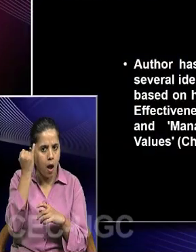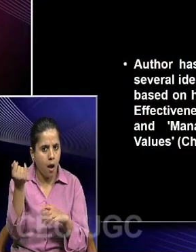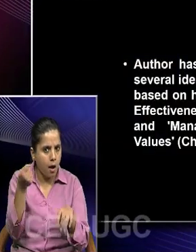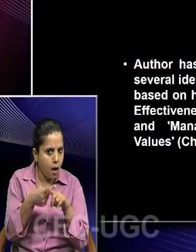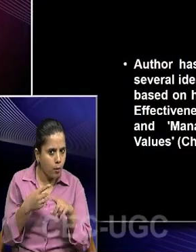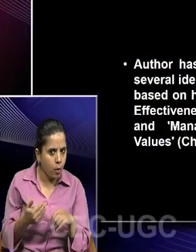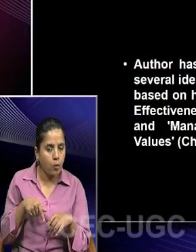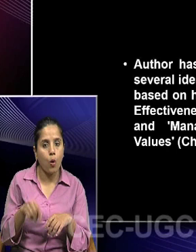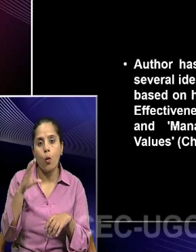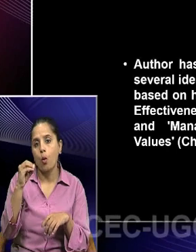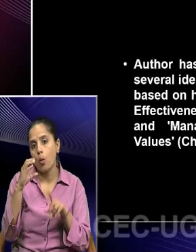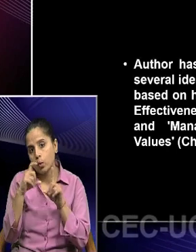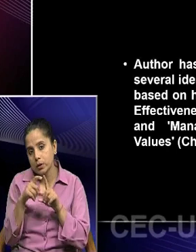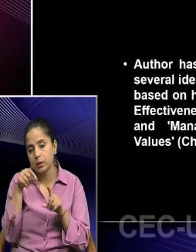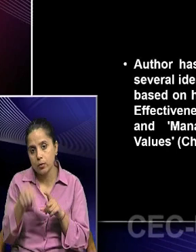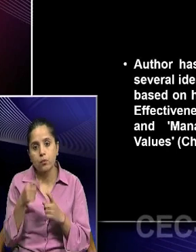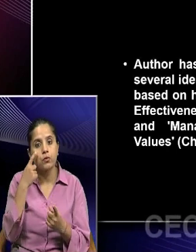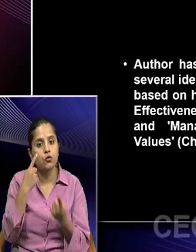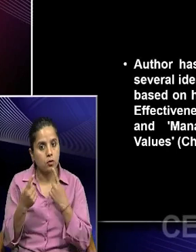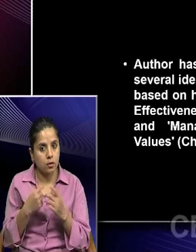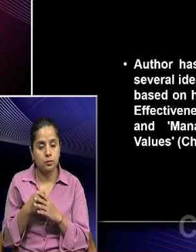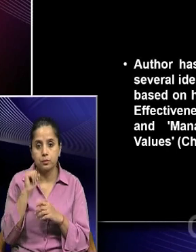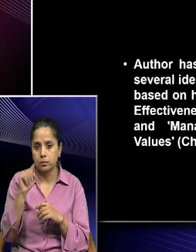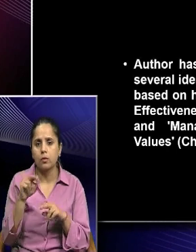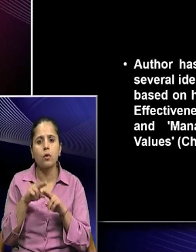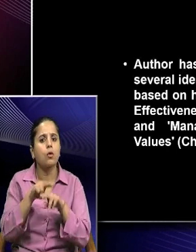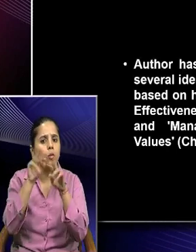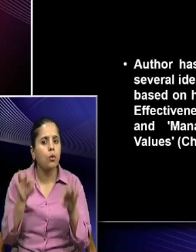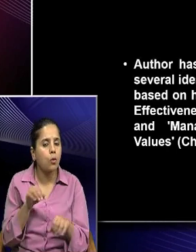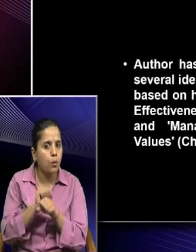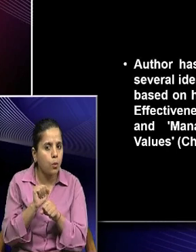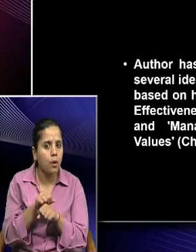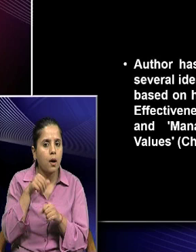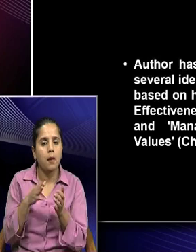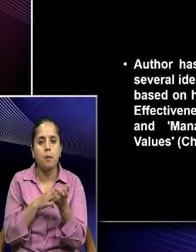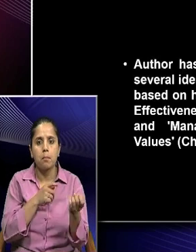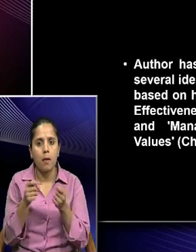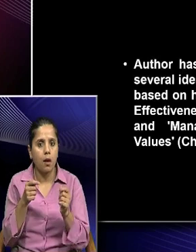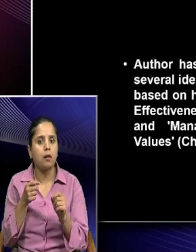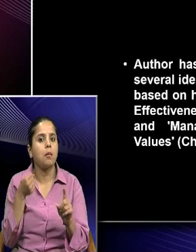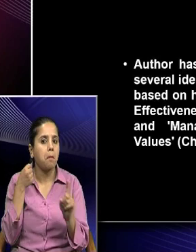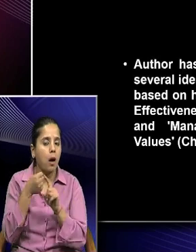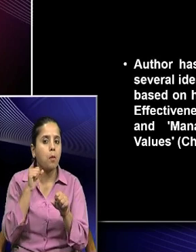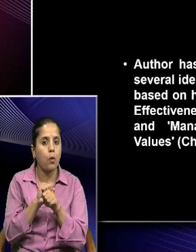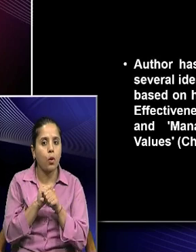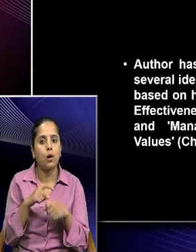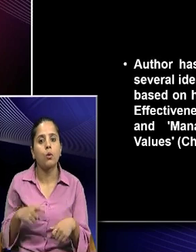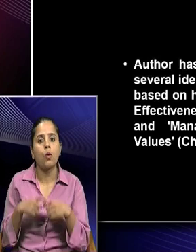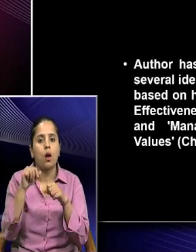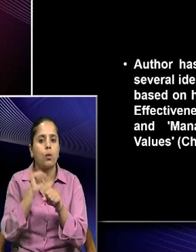OD interventions, which is based on his framework of managerial effectiveness and quality of work